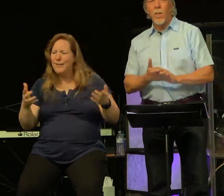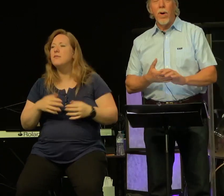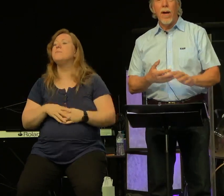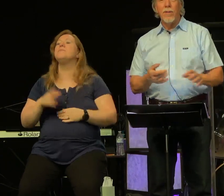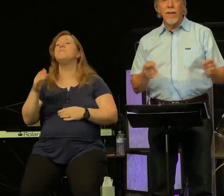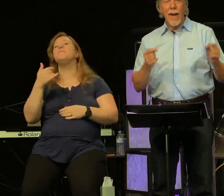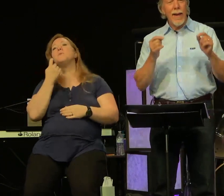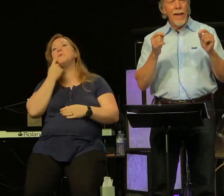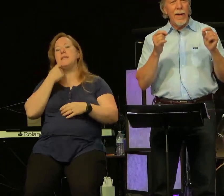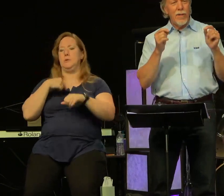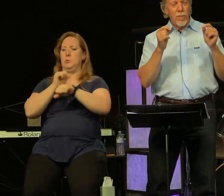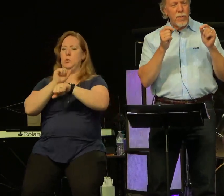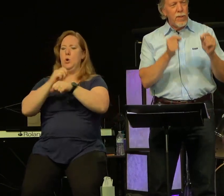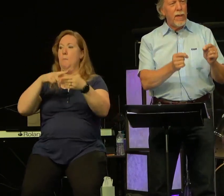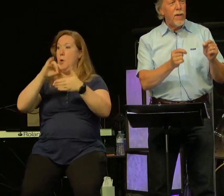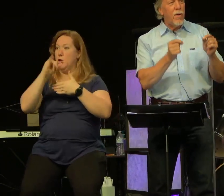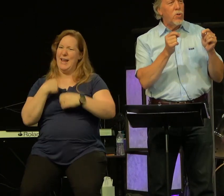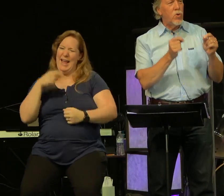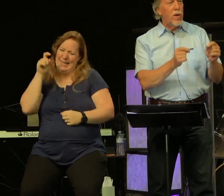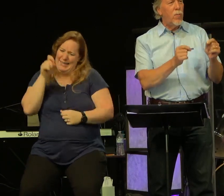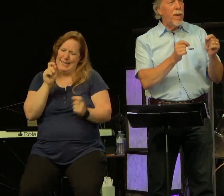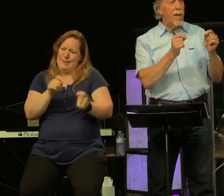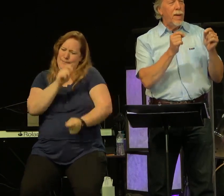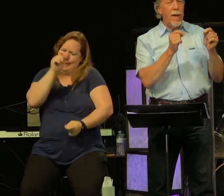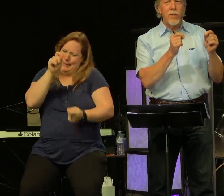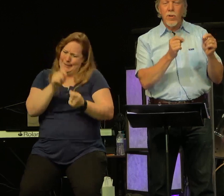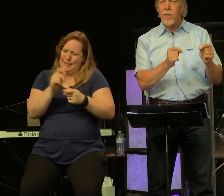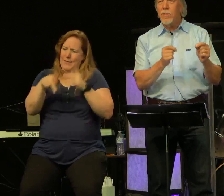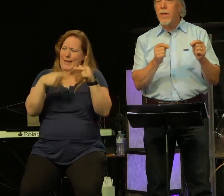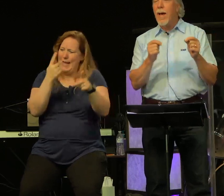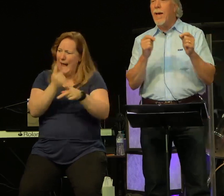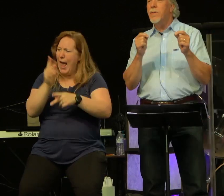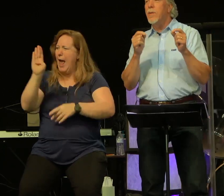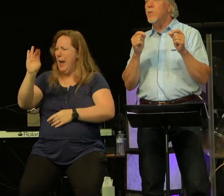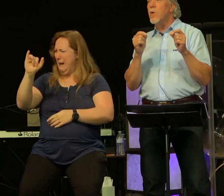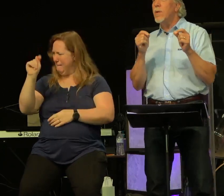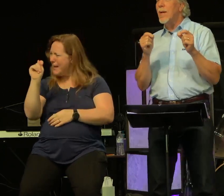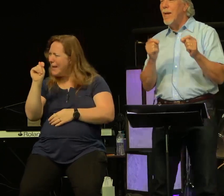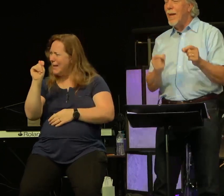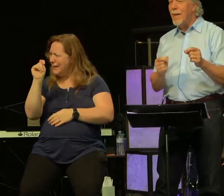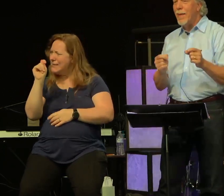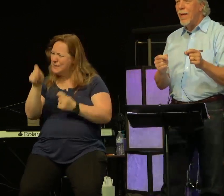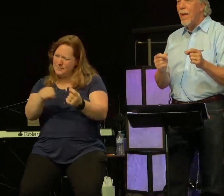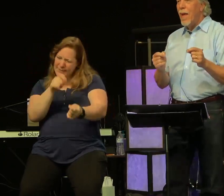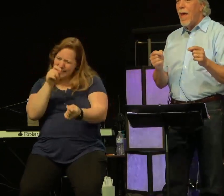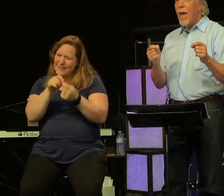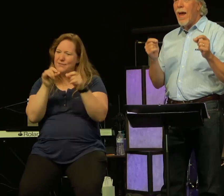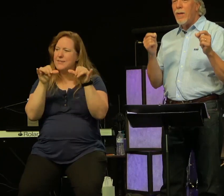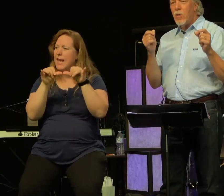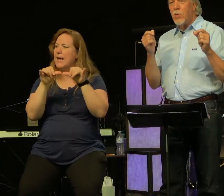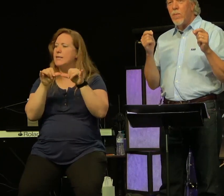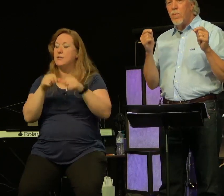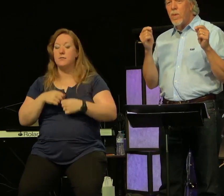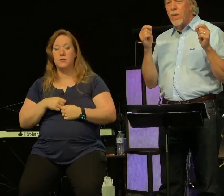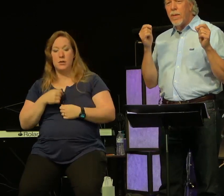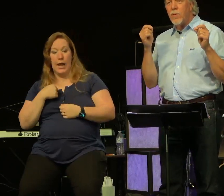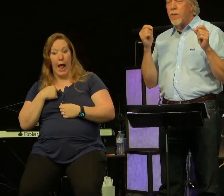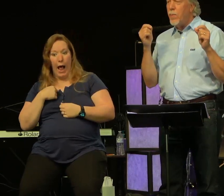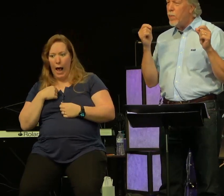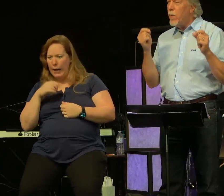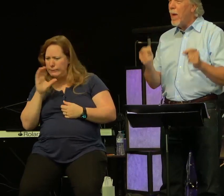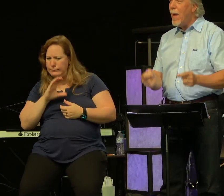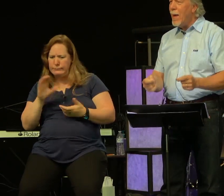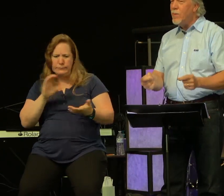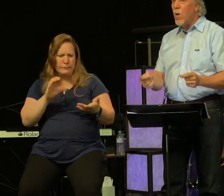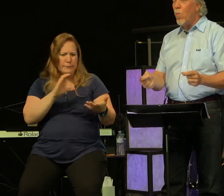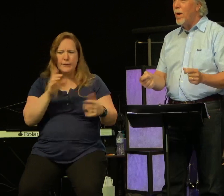working on a project, and I needed this particular drill bit, a certain size, a certain length, and I just couldn't seem